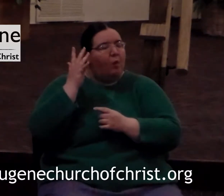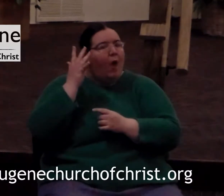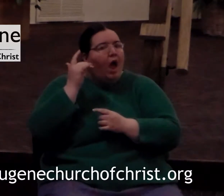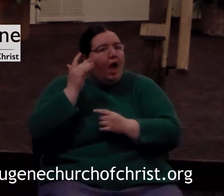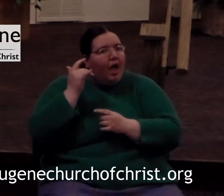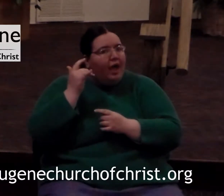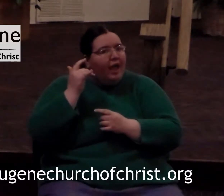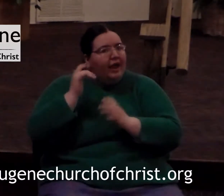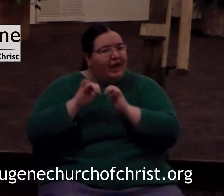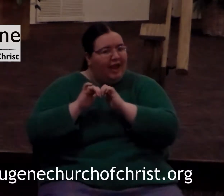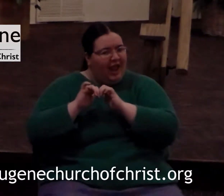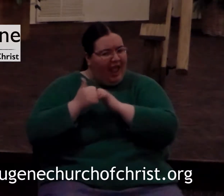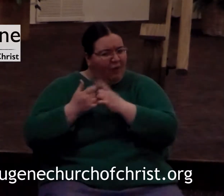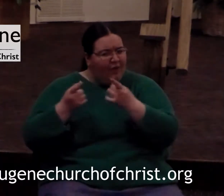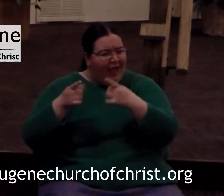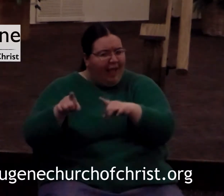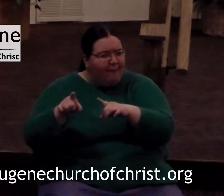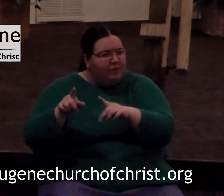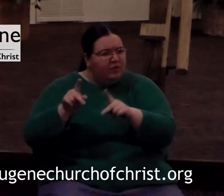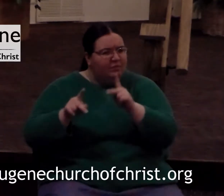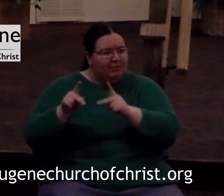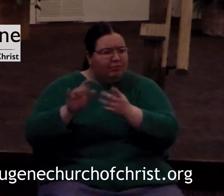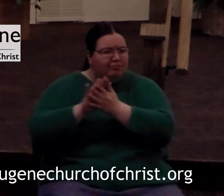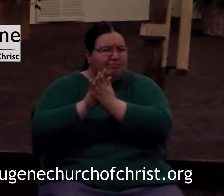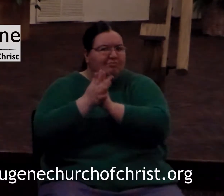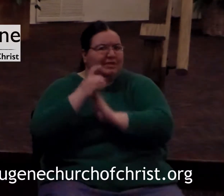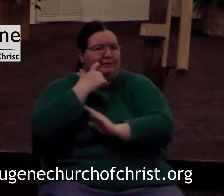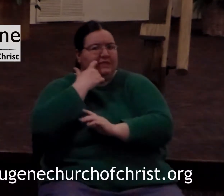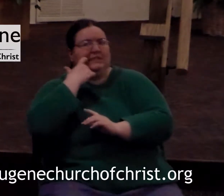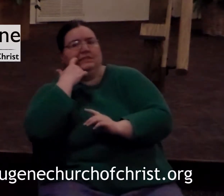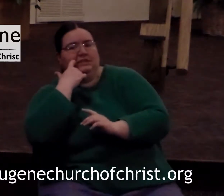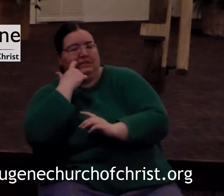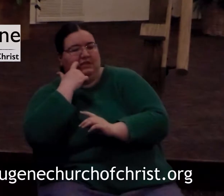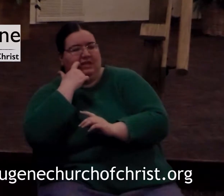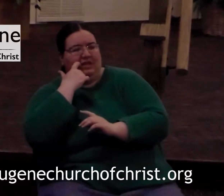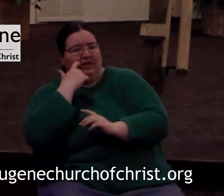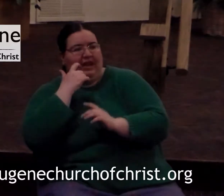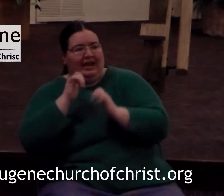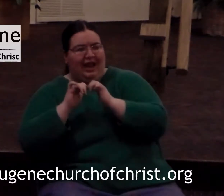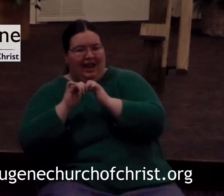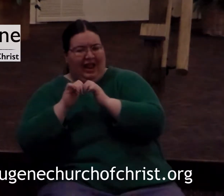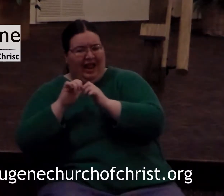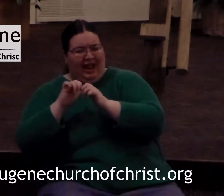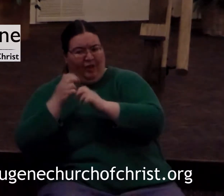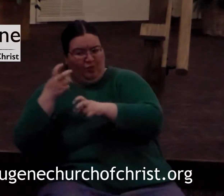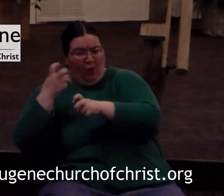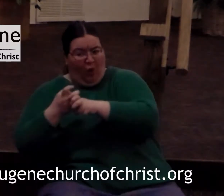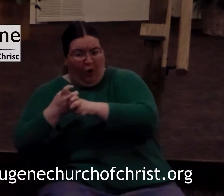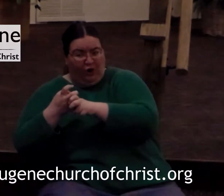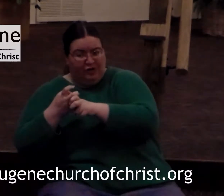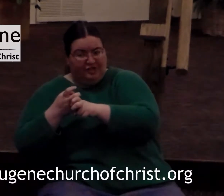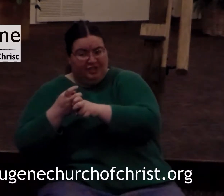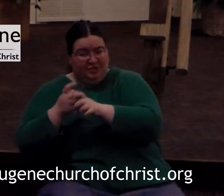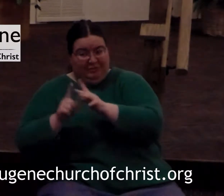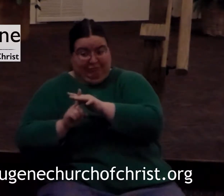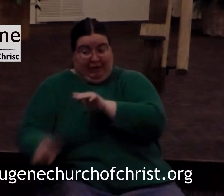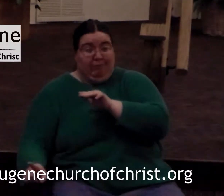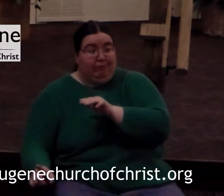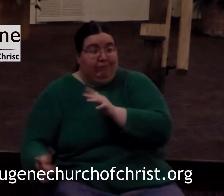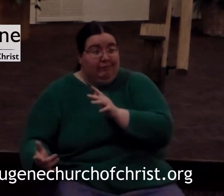how easy it is for people to get entrenched in that and how hard it is to get out of. And I started to realize it's really just like whatever sin we might